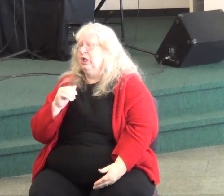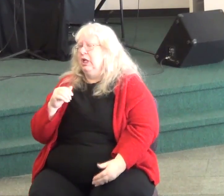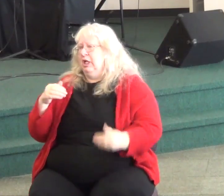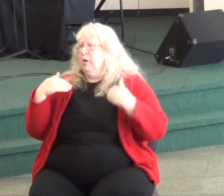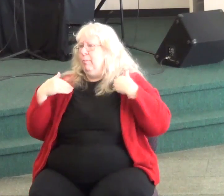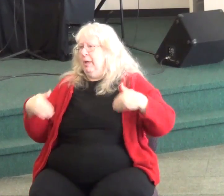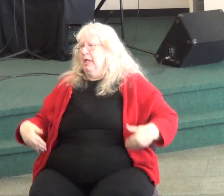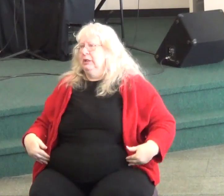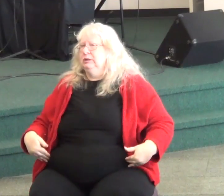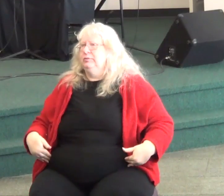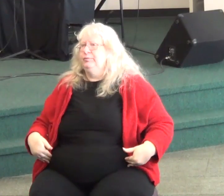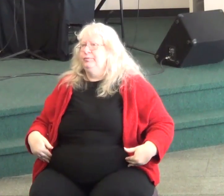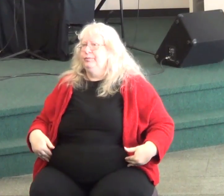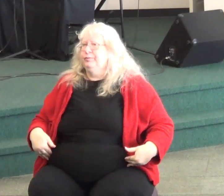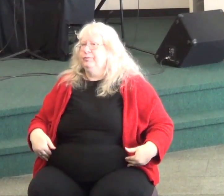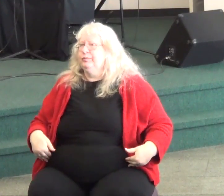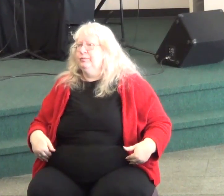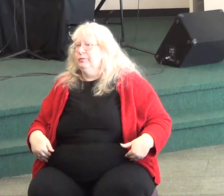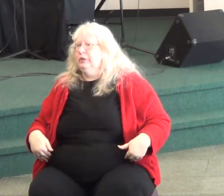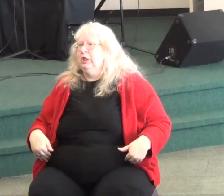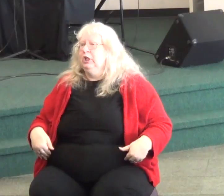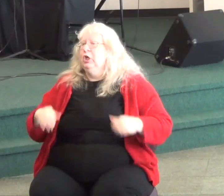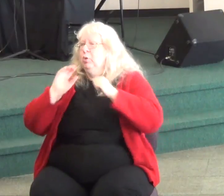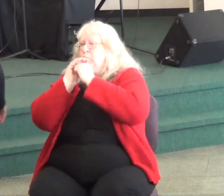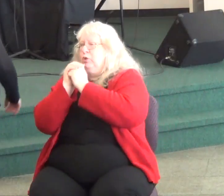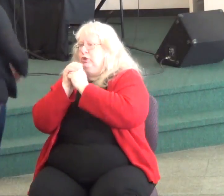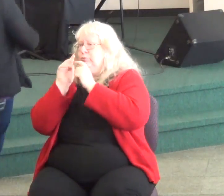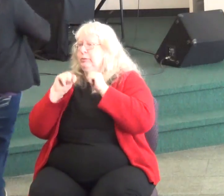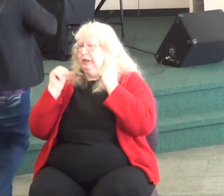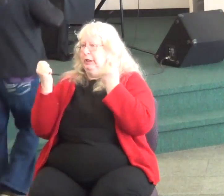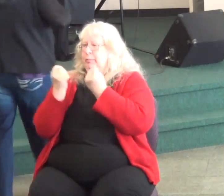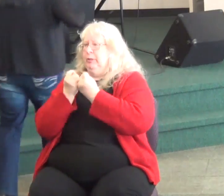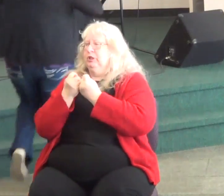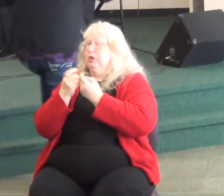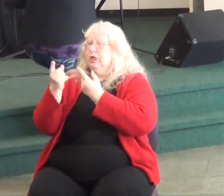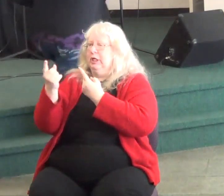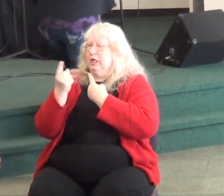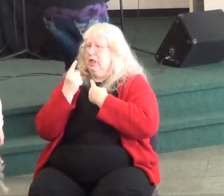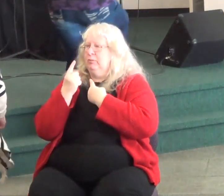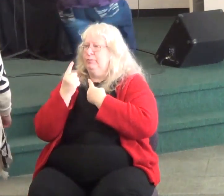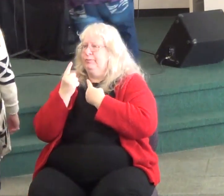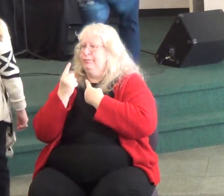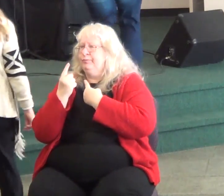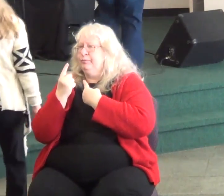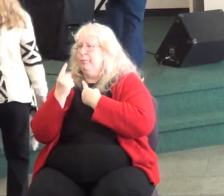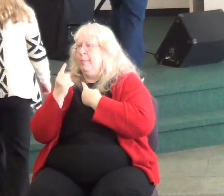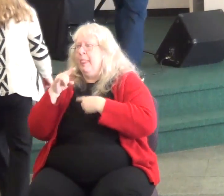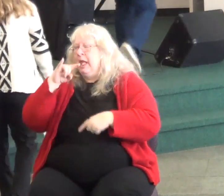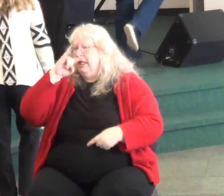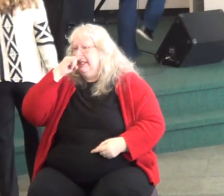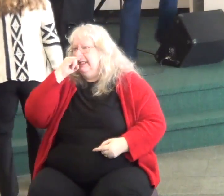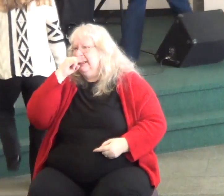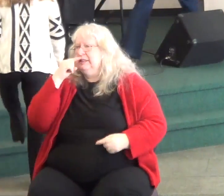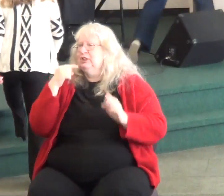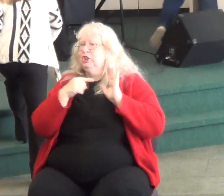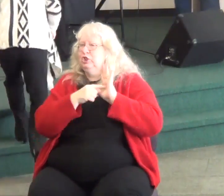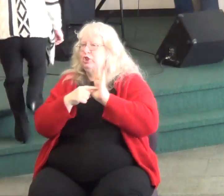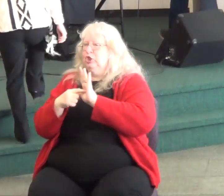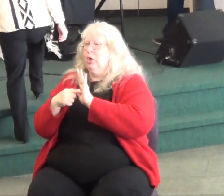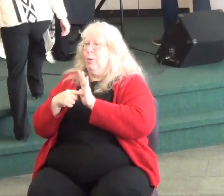to stand and sing with all our heart. Kids, show your moms and dads how to praise Jesus. I